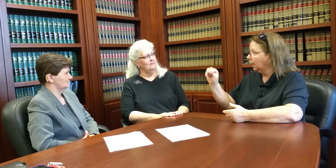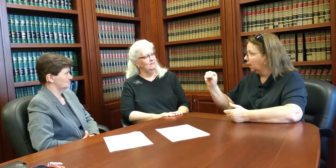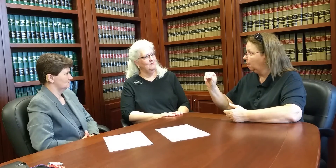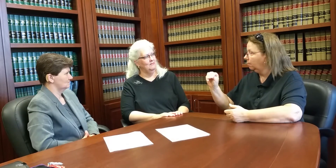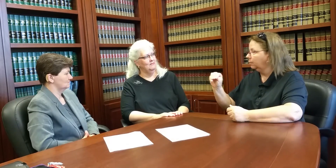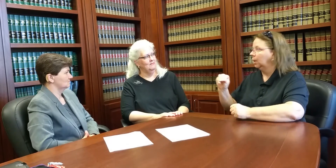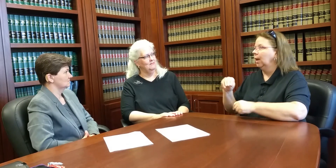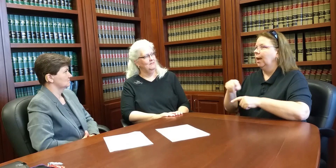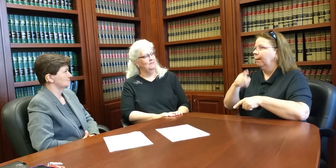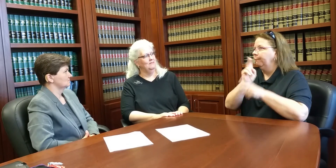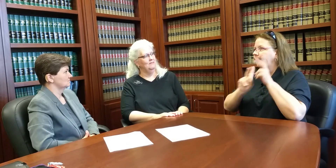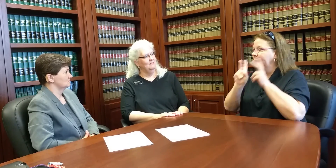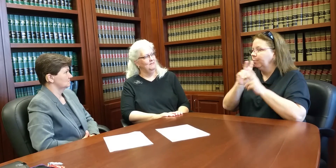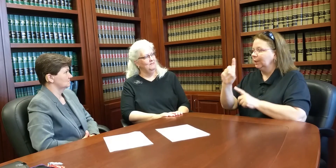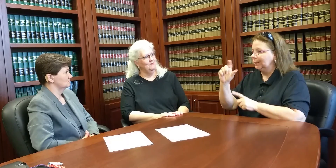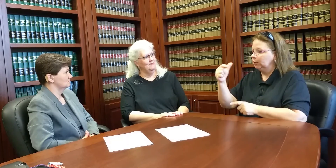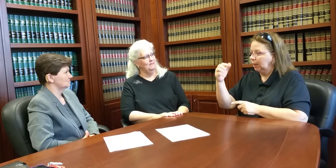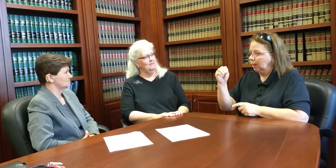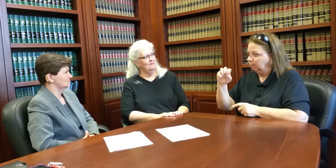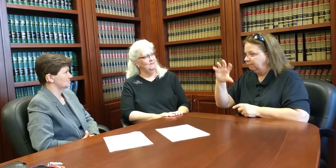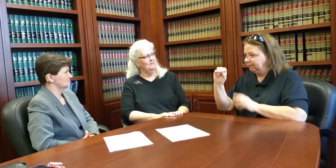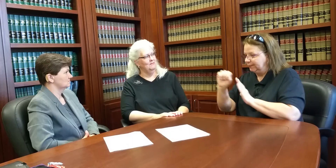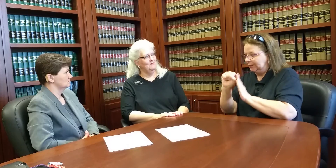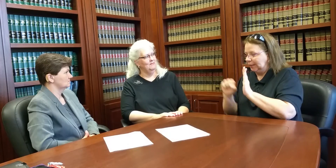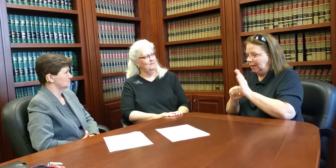DCM. People DCM 55.